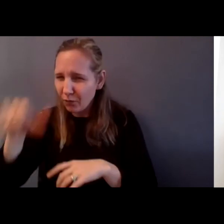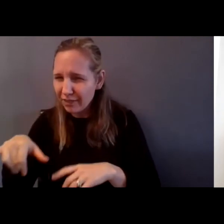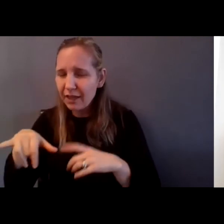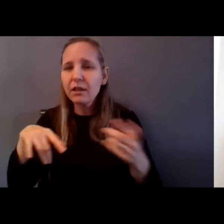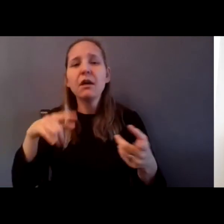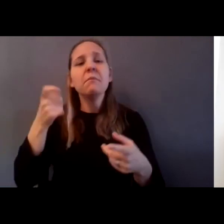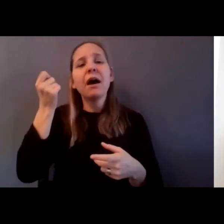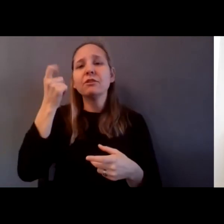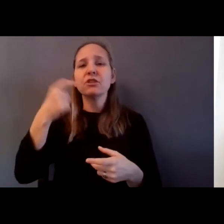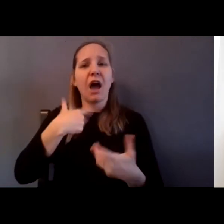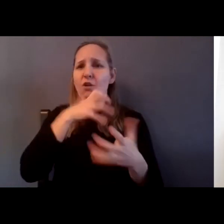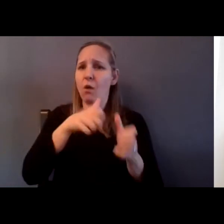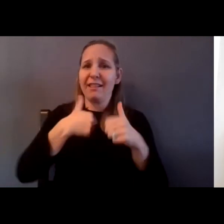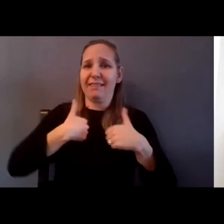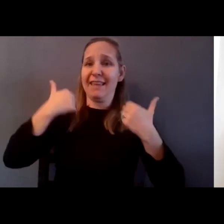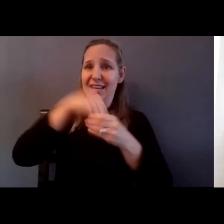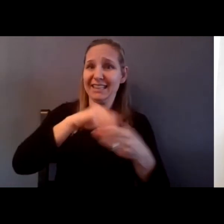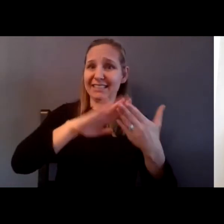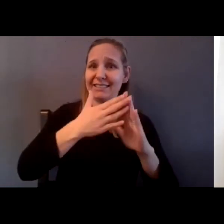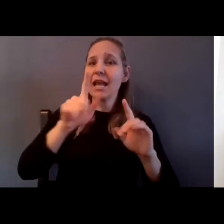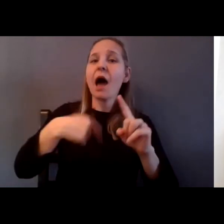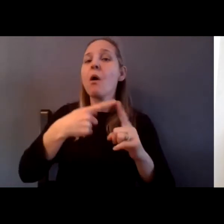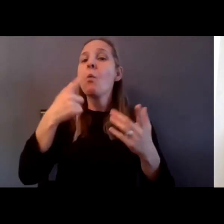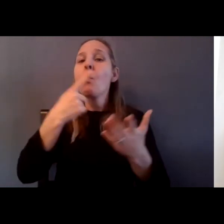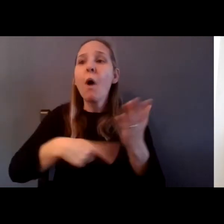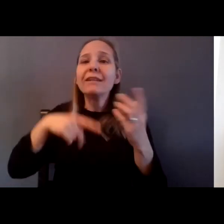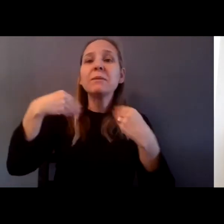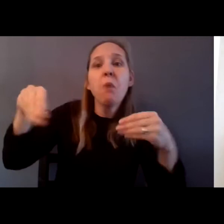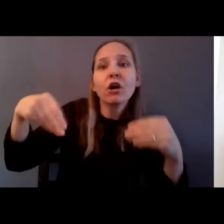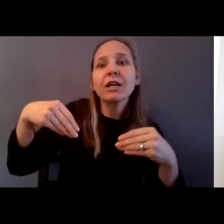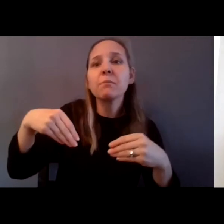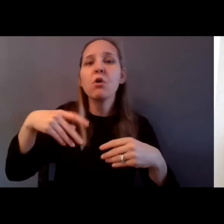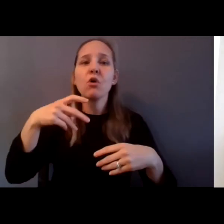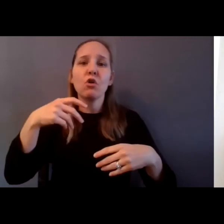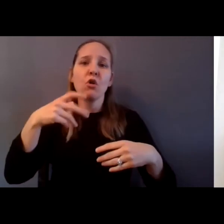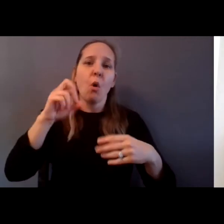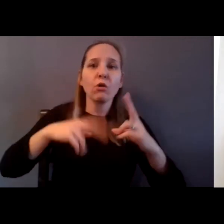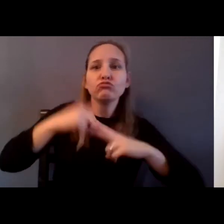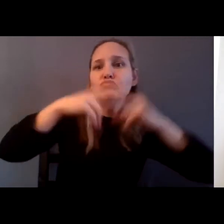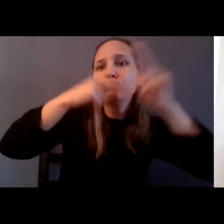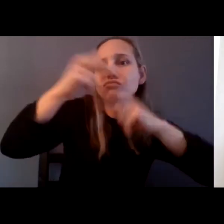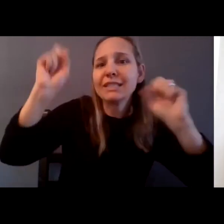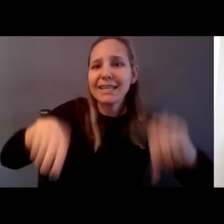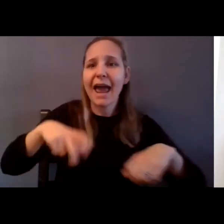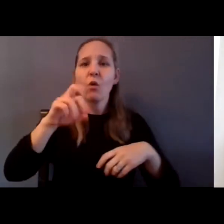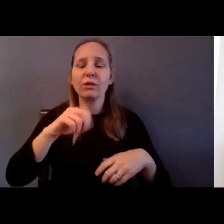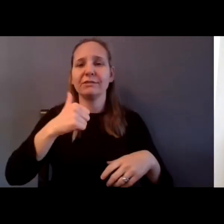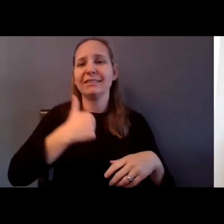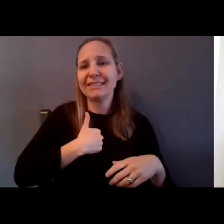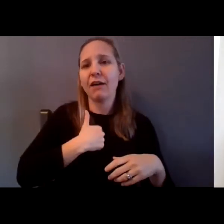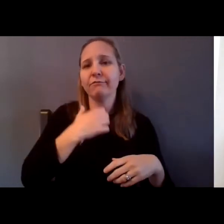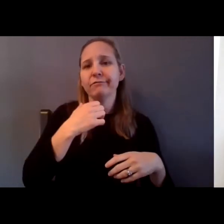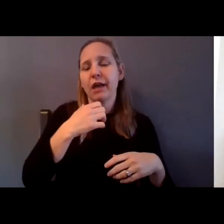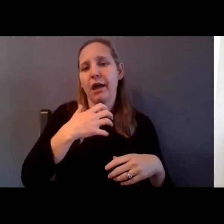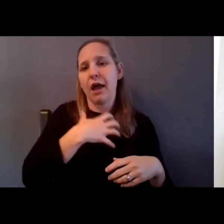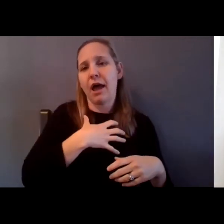succumbs to the whims of a developer's notions of what is marketable, approachable, or self-valorizing art, while artists making work that is